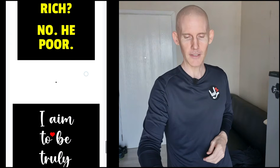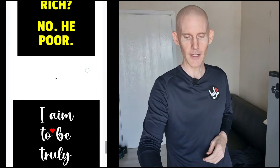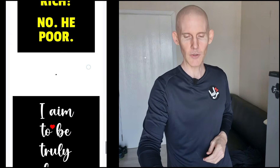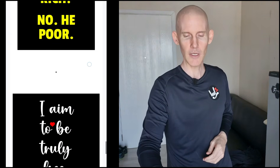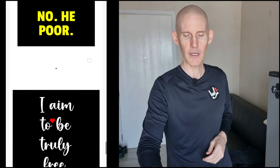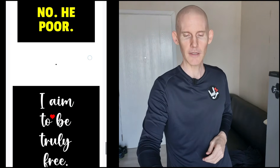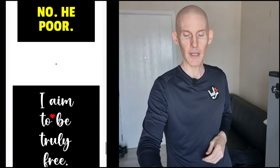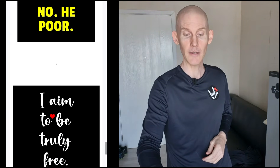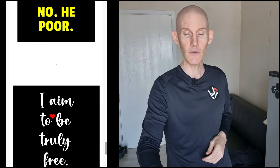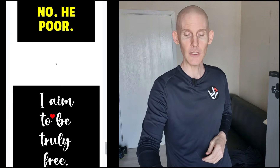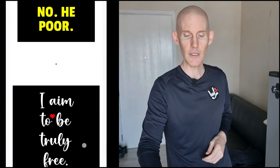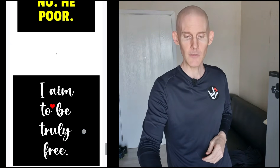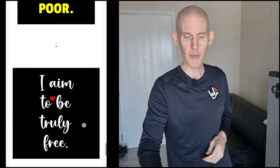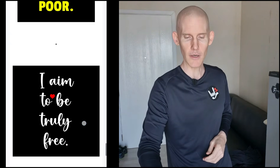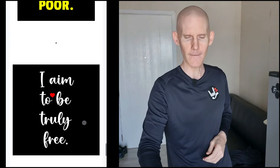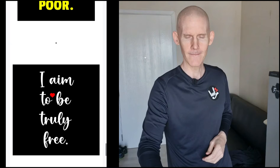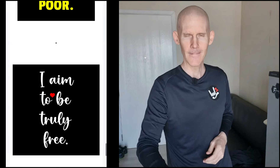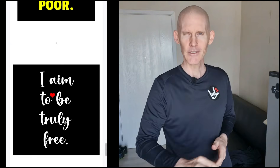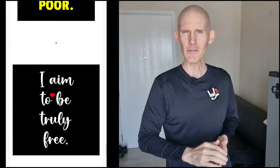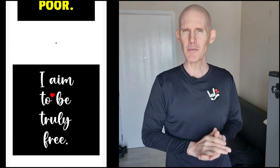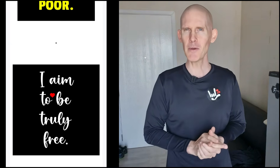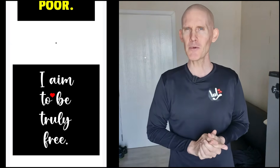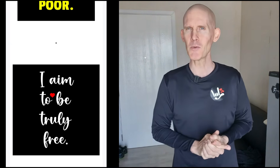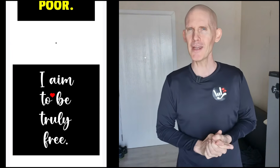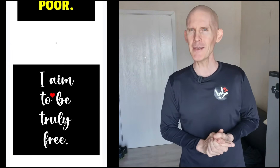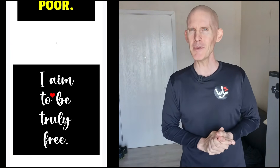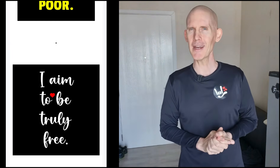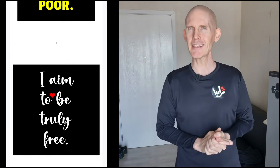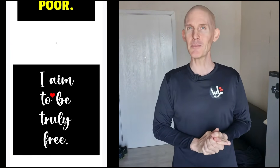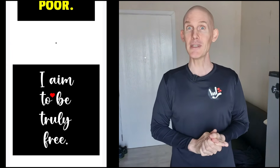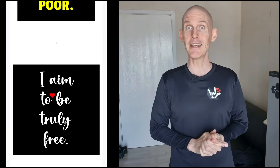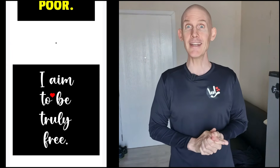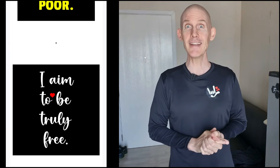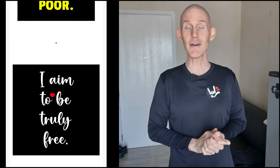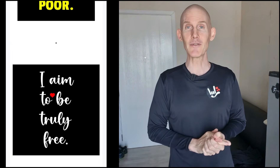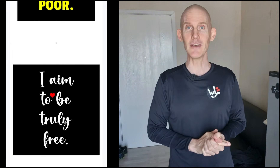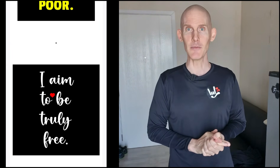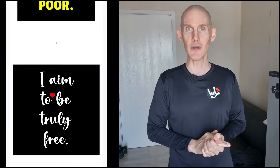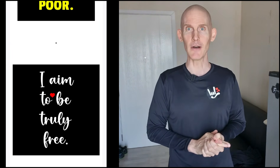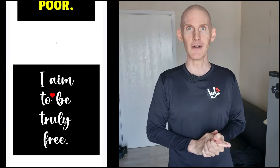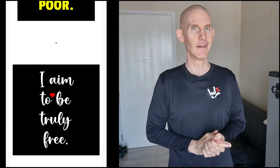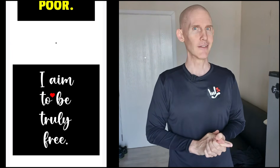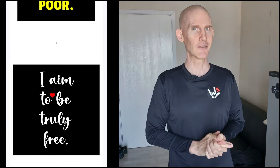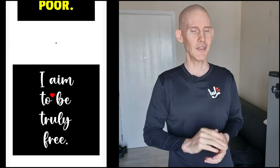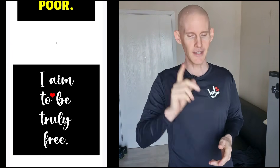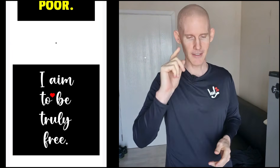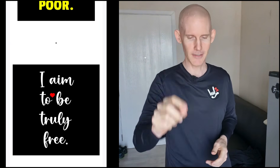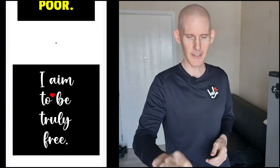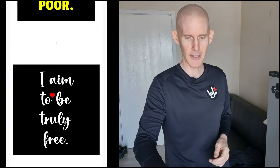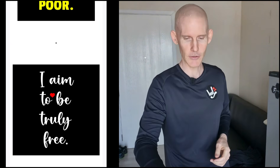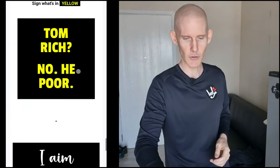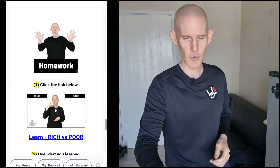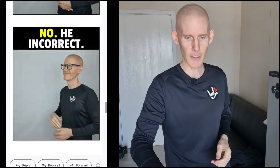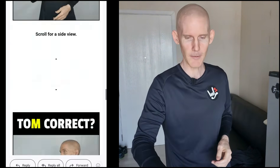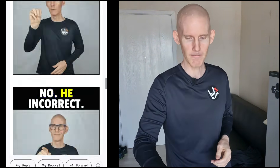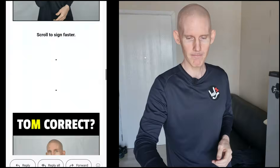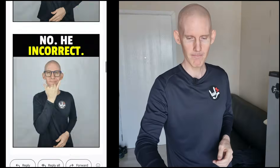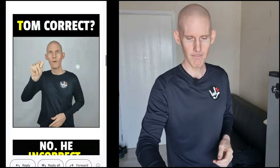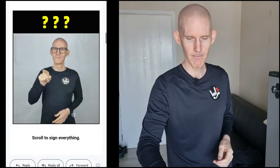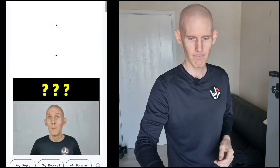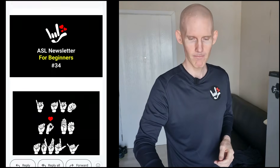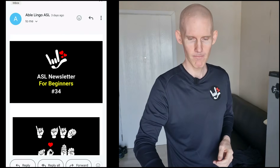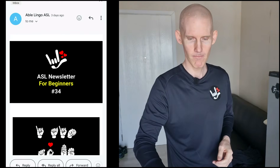All right, now we're getting at the end of the email. You remember way back at the beginning of the email. Let's go check. Let's see. Let's scroll back